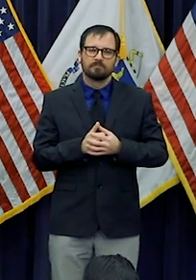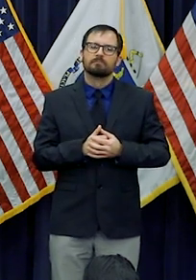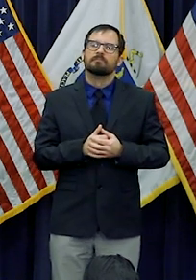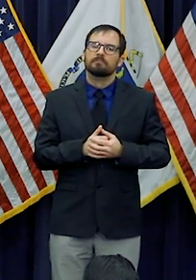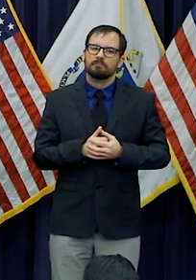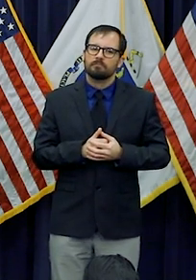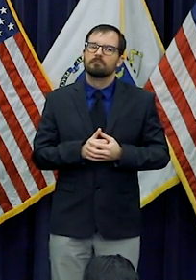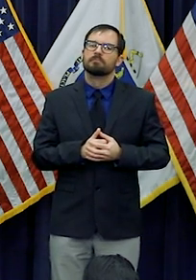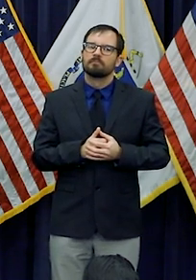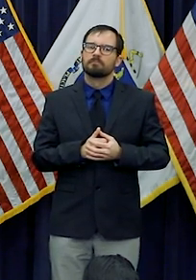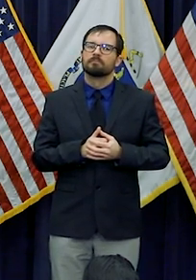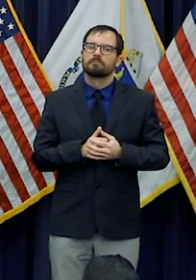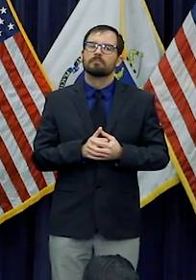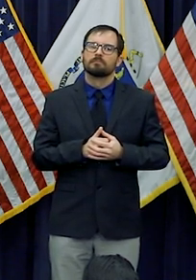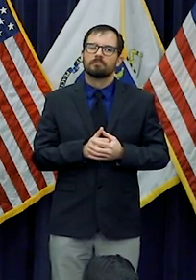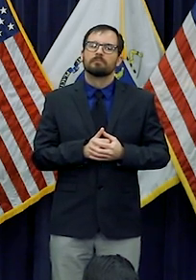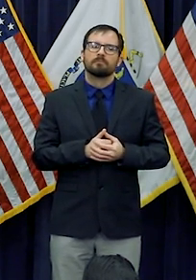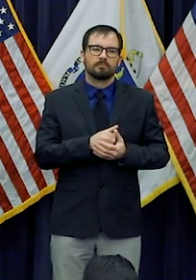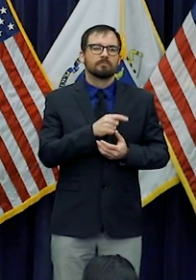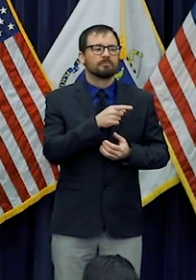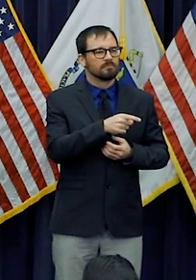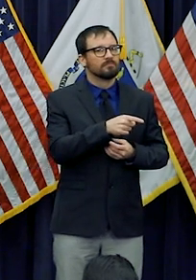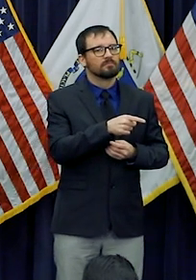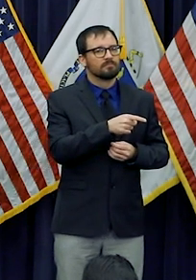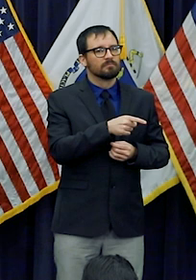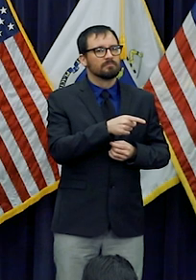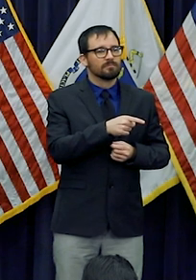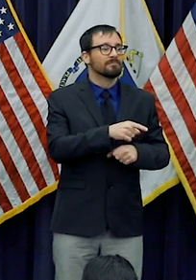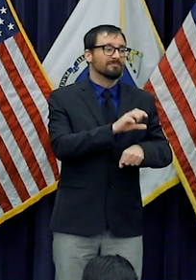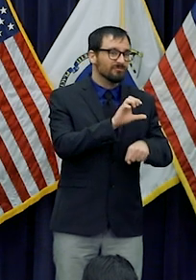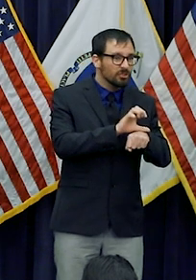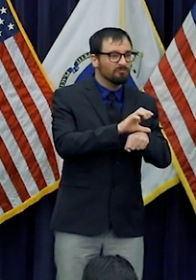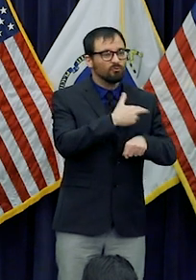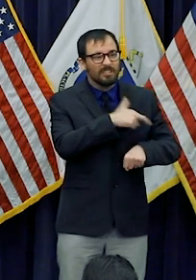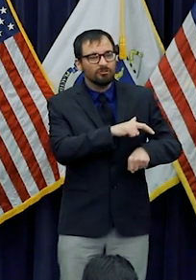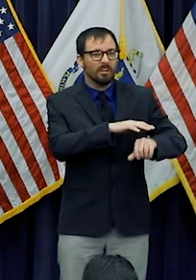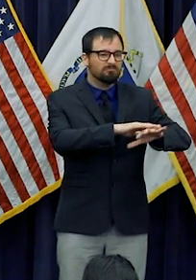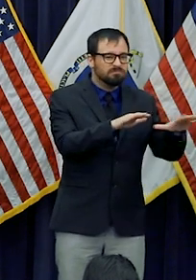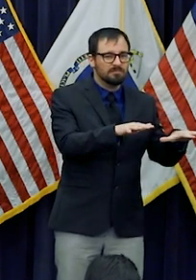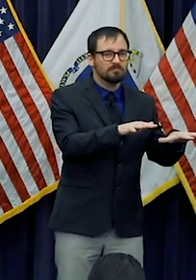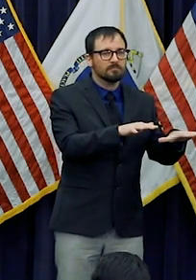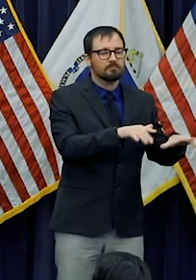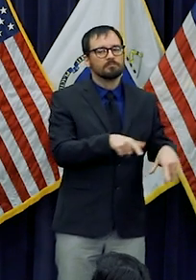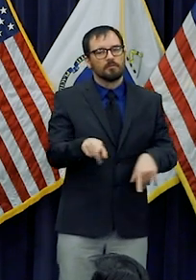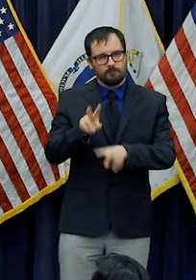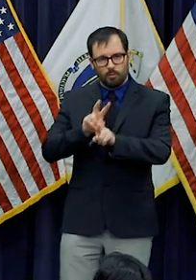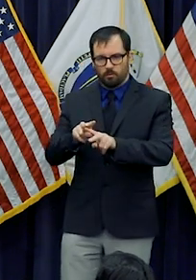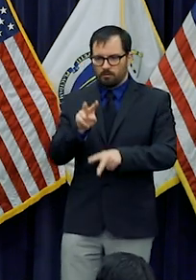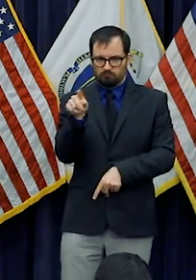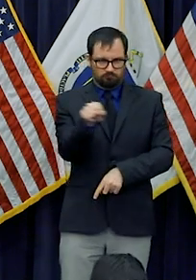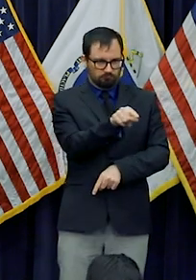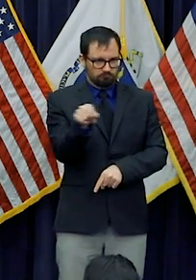like this. And I can't imagine church and someone's funeral